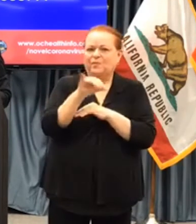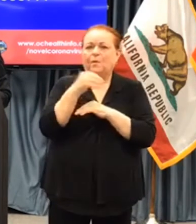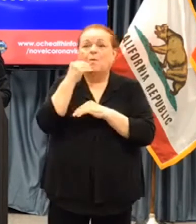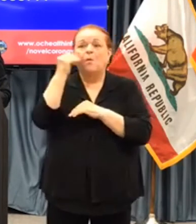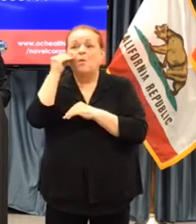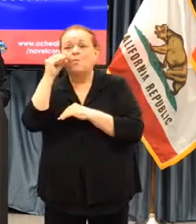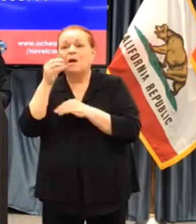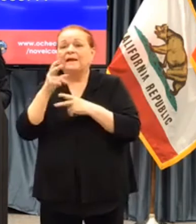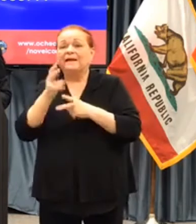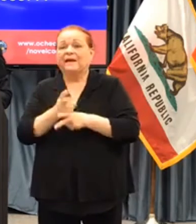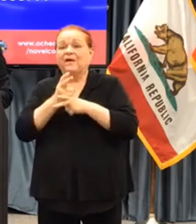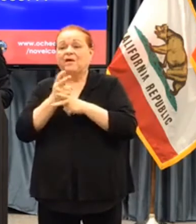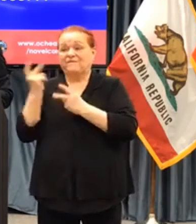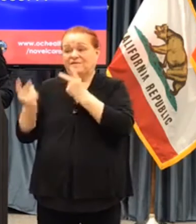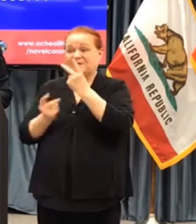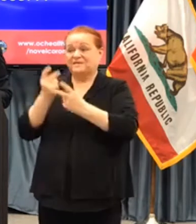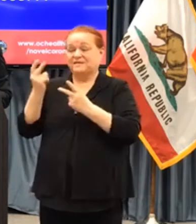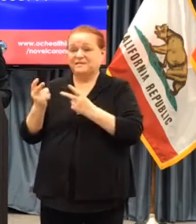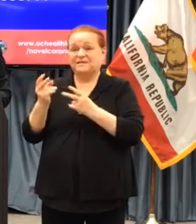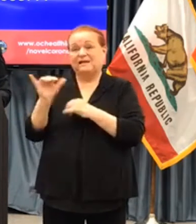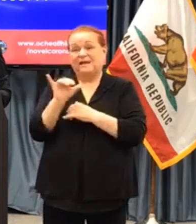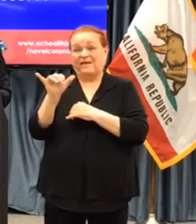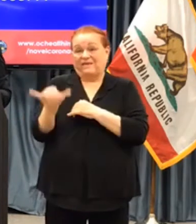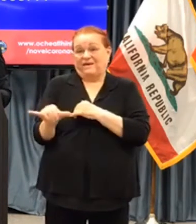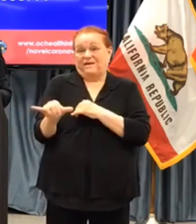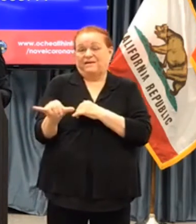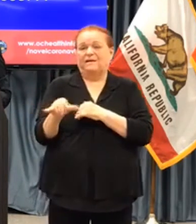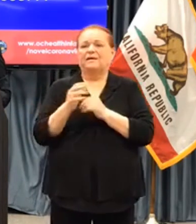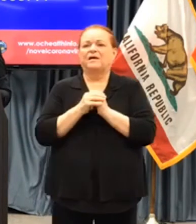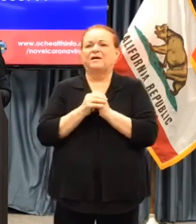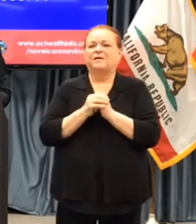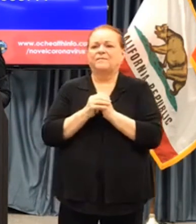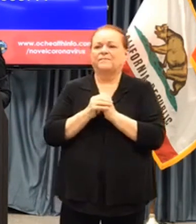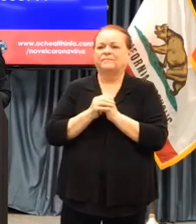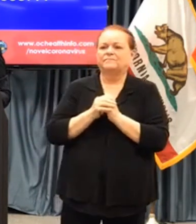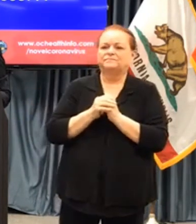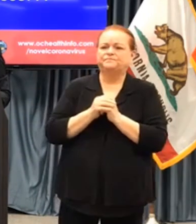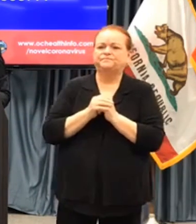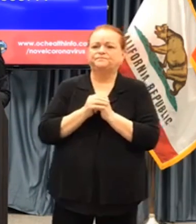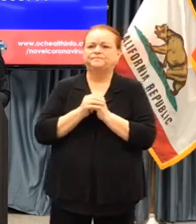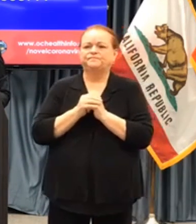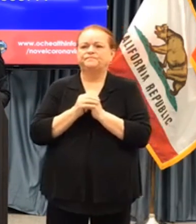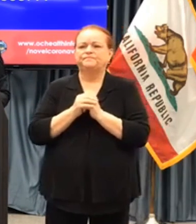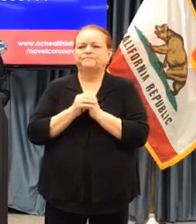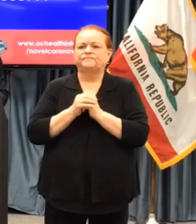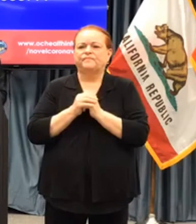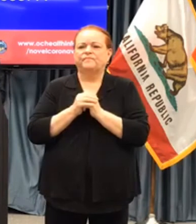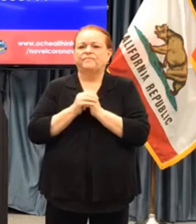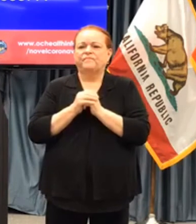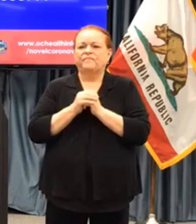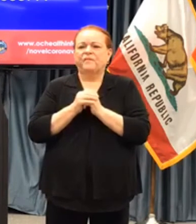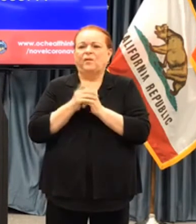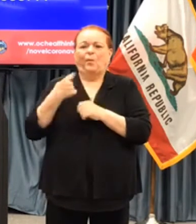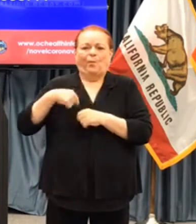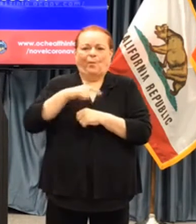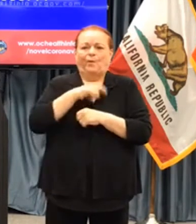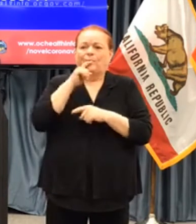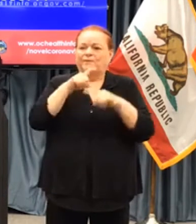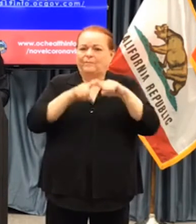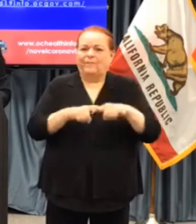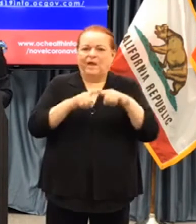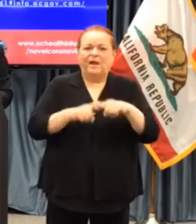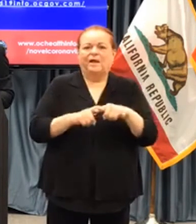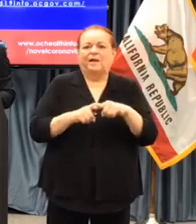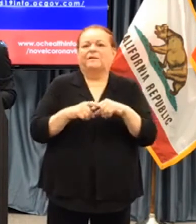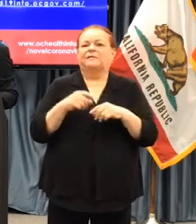care visits and the like. I mean, society has really relied in the past on mandatory reporters.